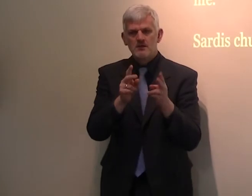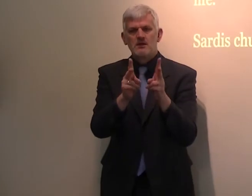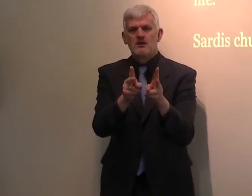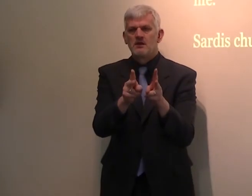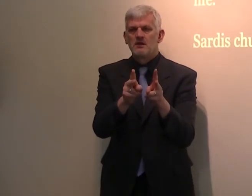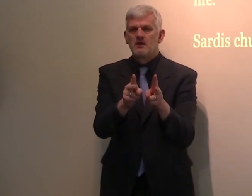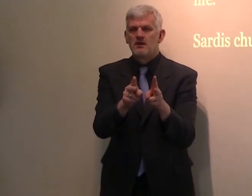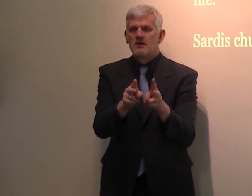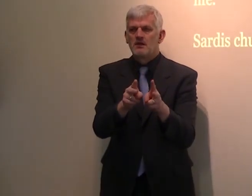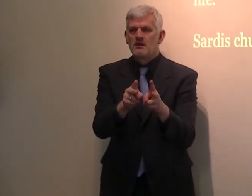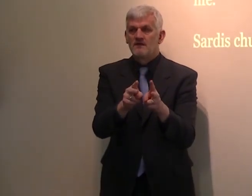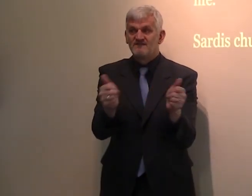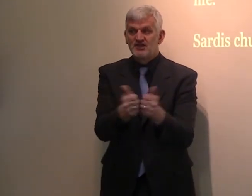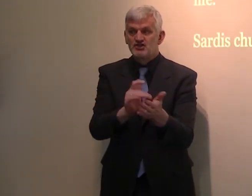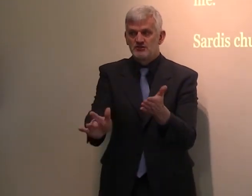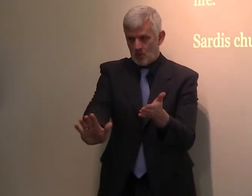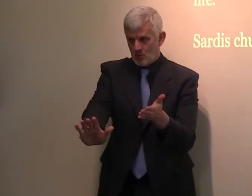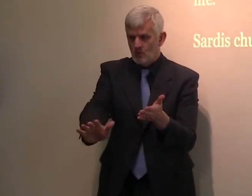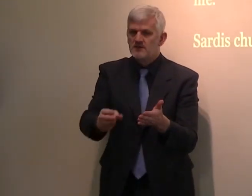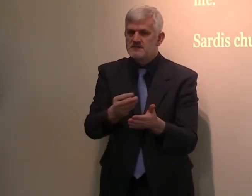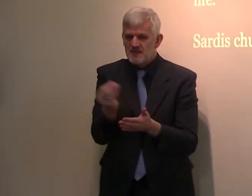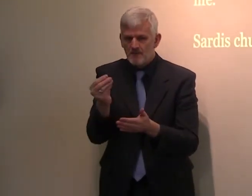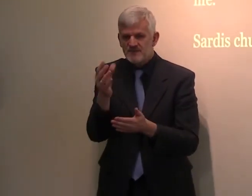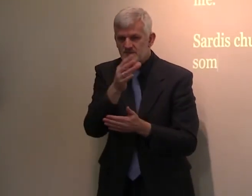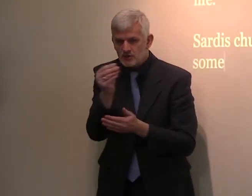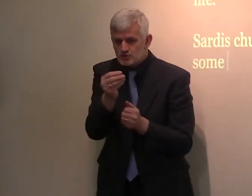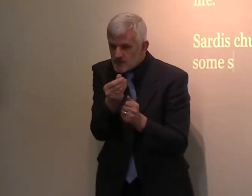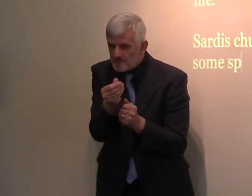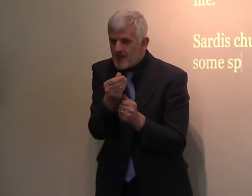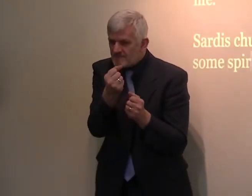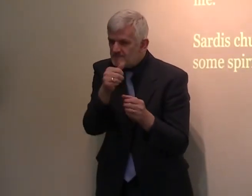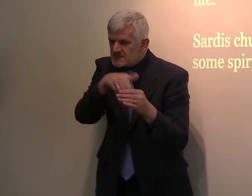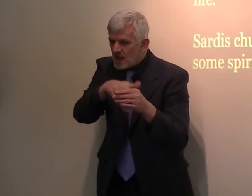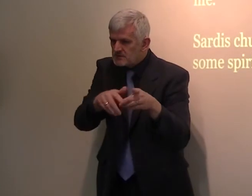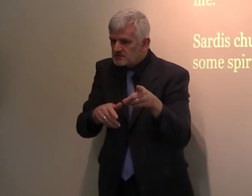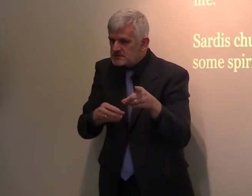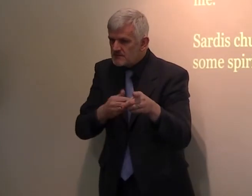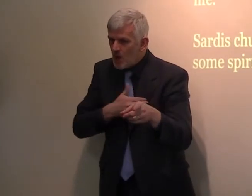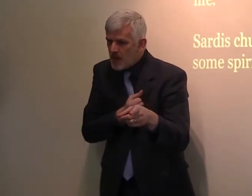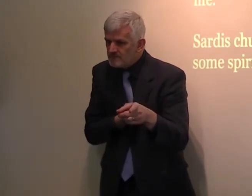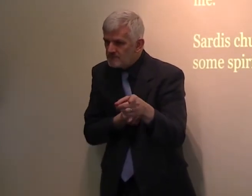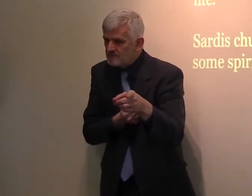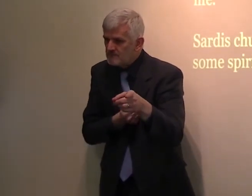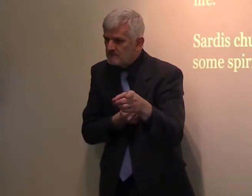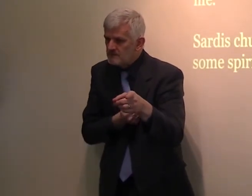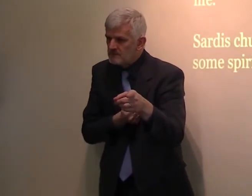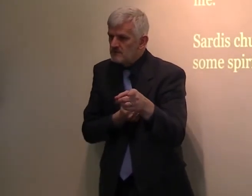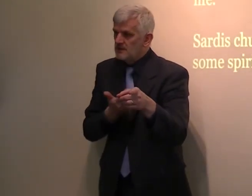There is still some sparkling, spiritual sparkling happening. So there is a hope. And now the Lord will give the